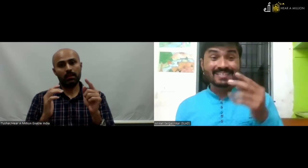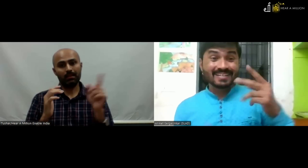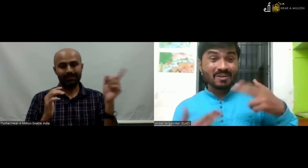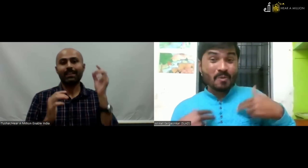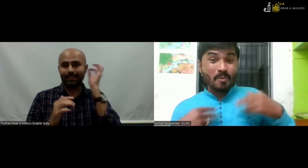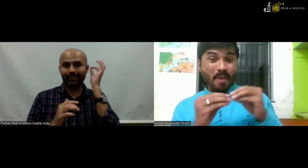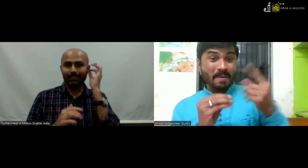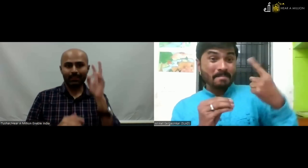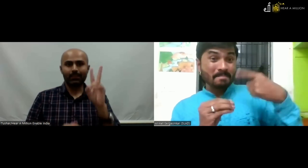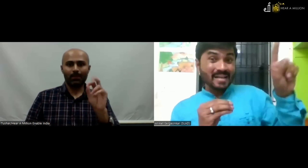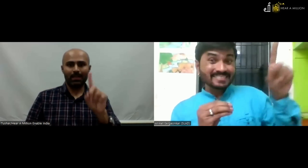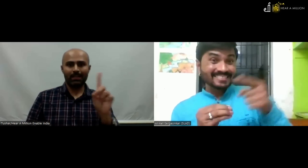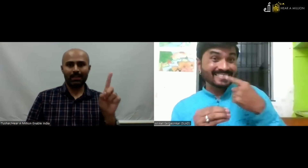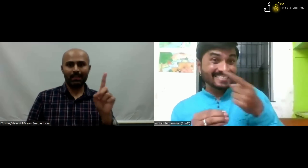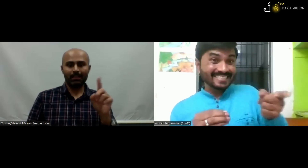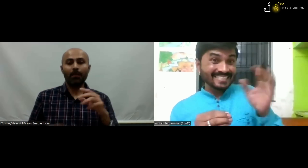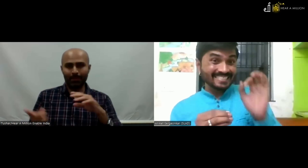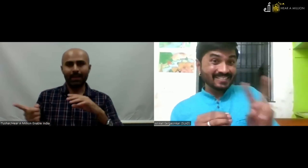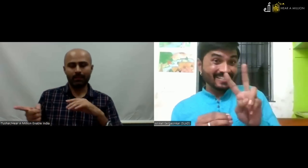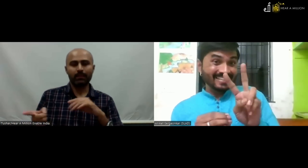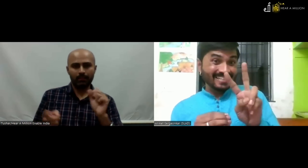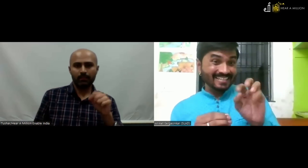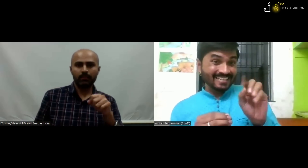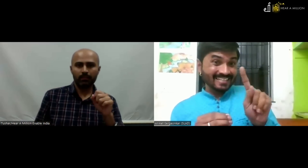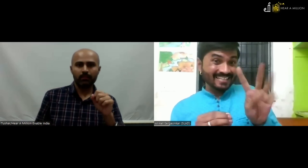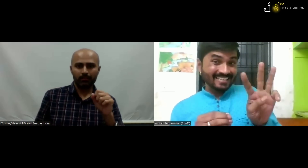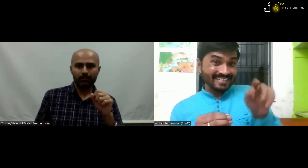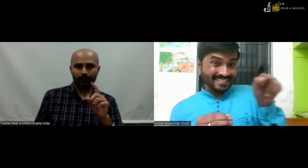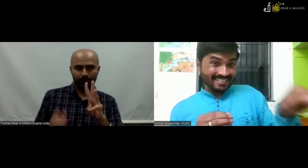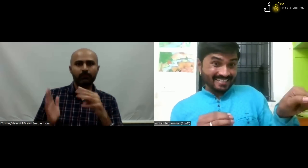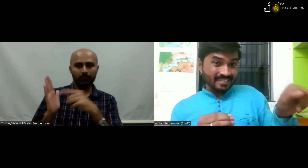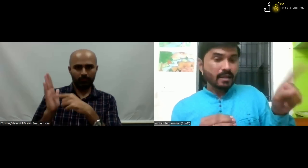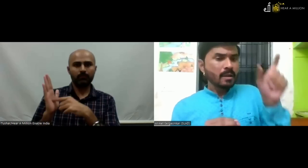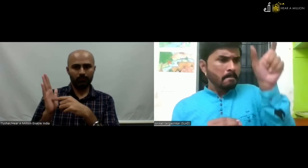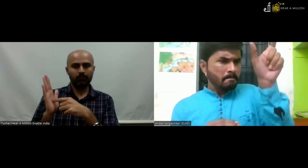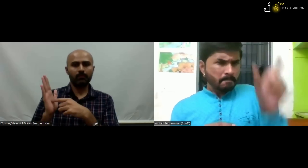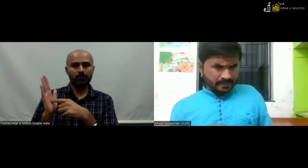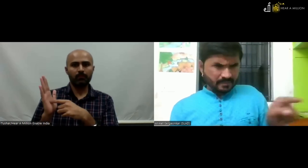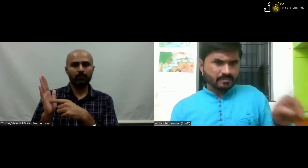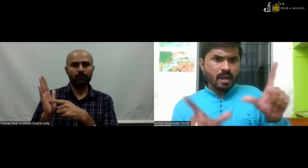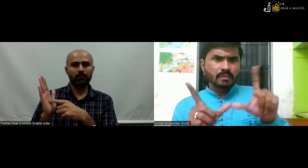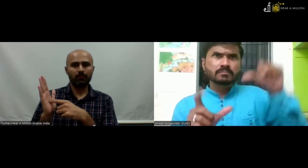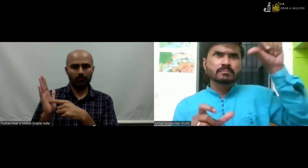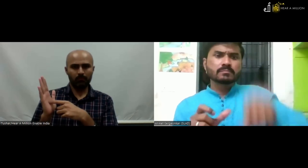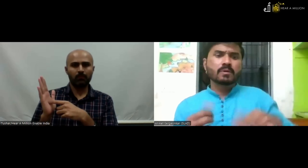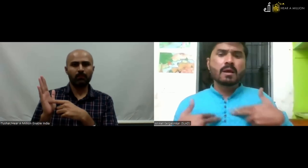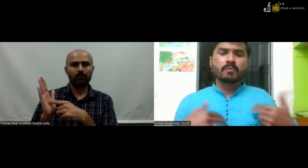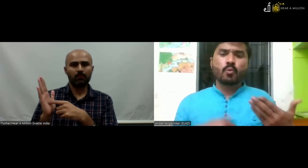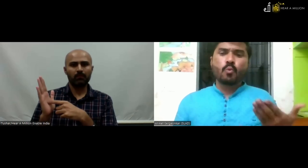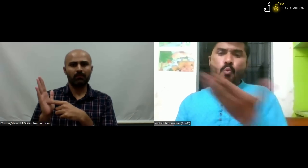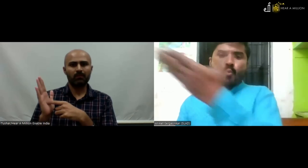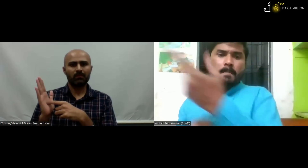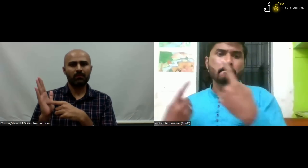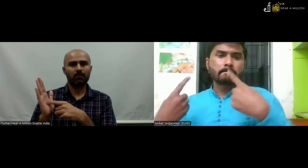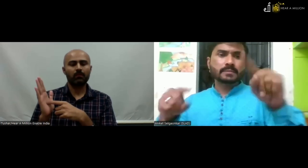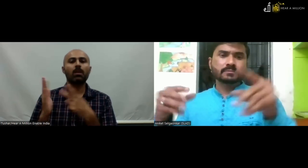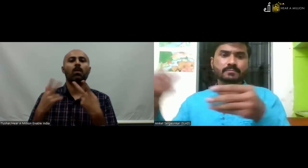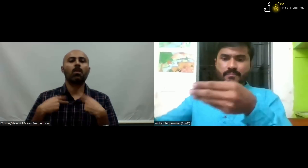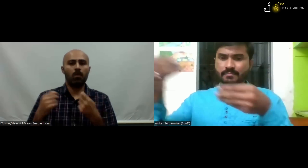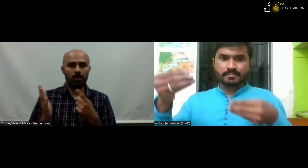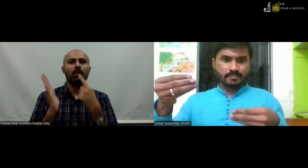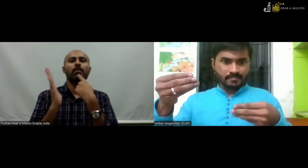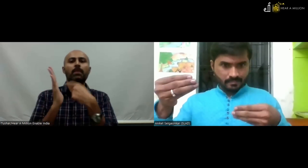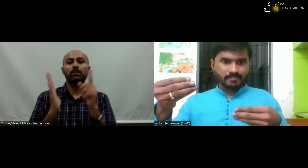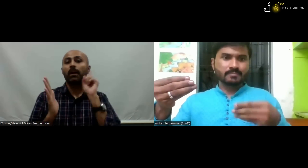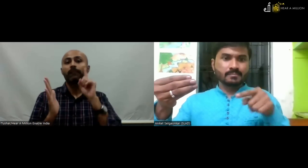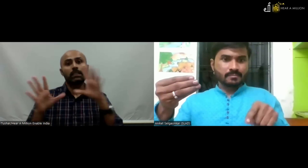So the what Anuj said, right? The Bombay court, they have ordered that deaf people can get the license. So there was a person